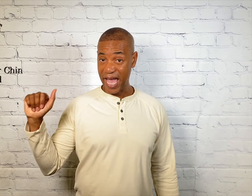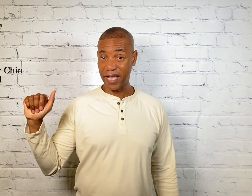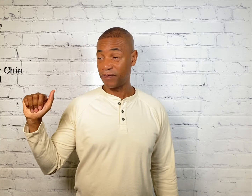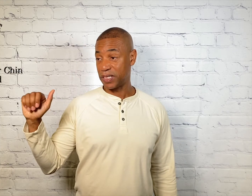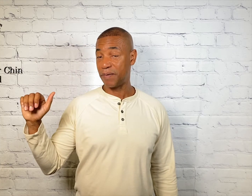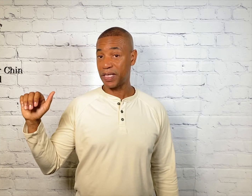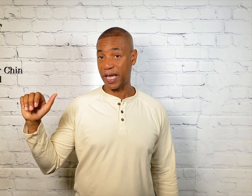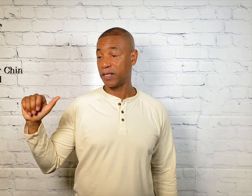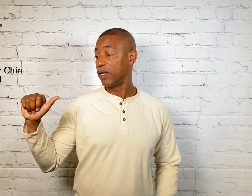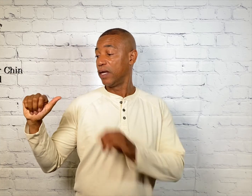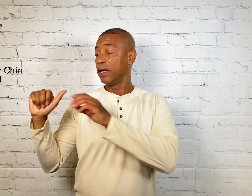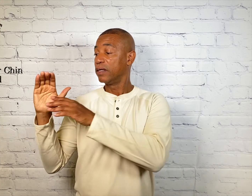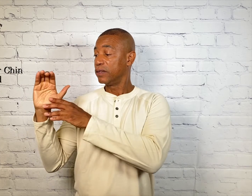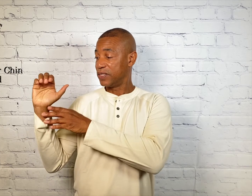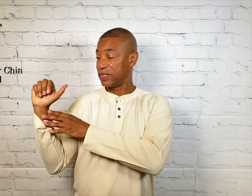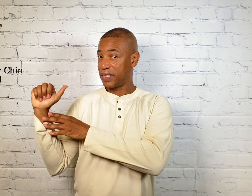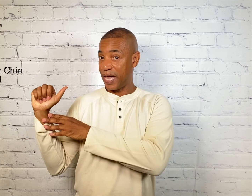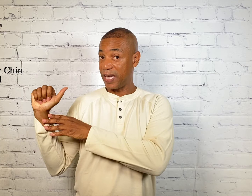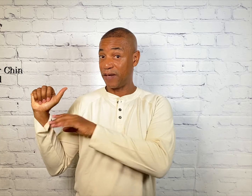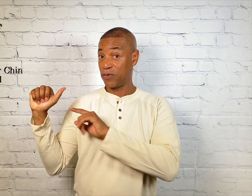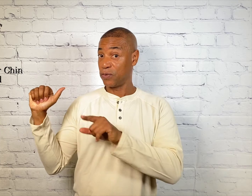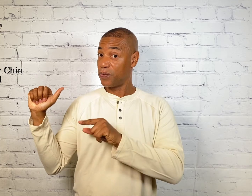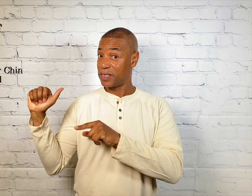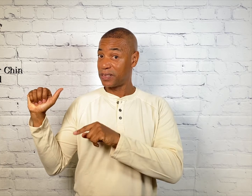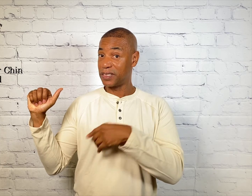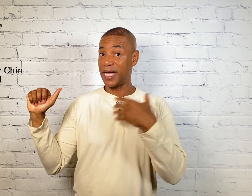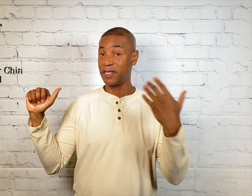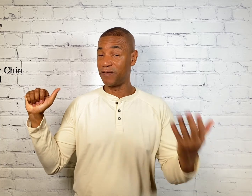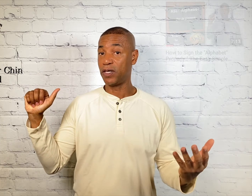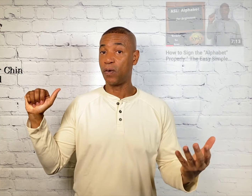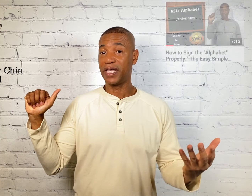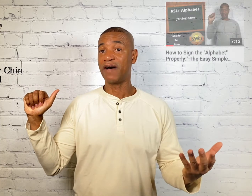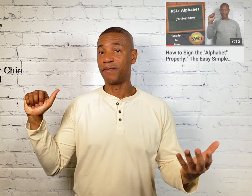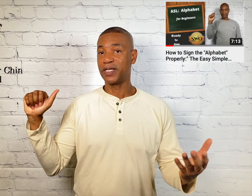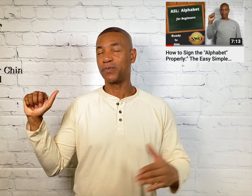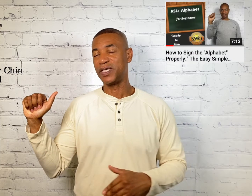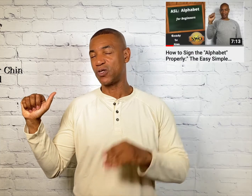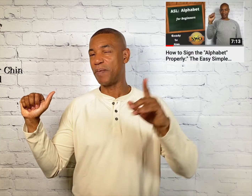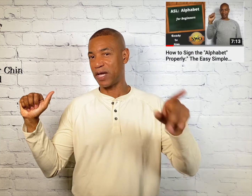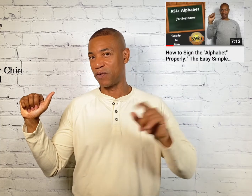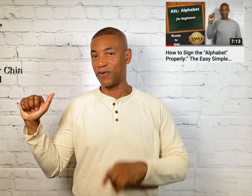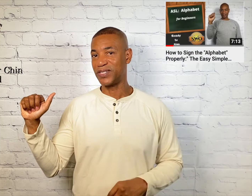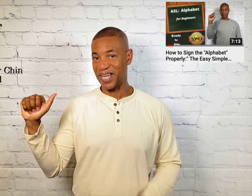of the dominant hand. This is an A. If you don't know what this is, I did a video on the alphabet, so please go back and refer to that